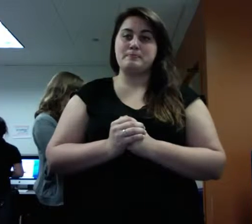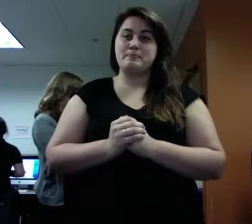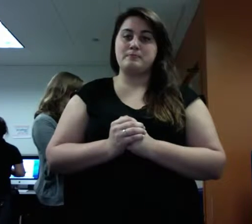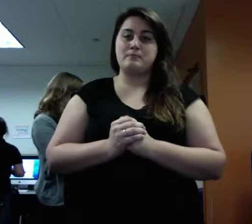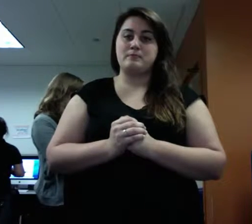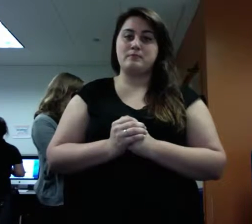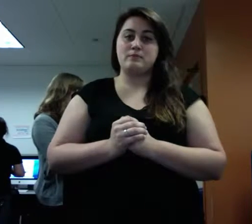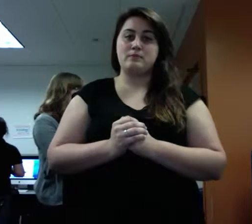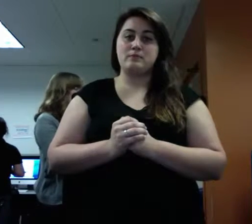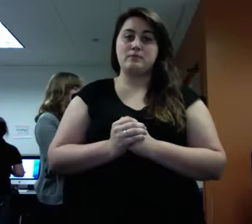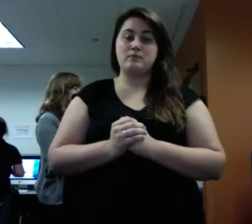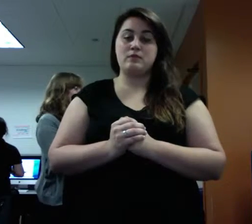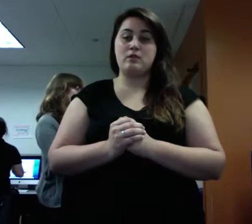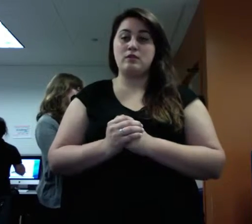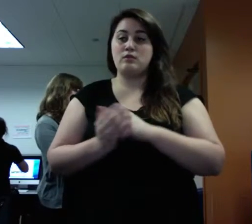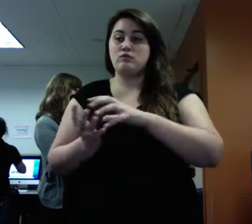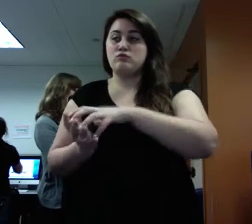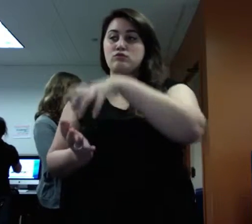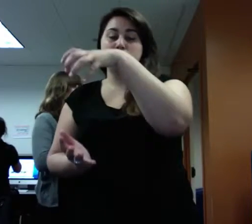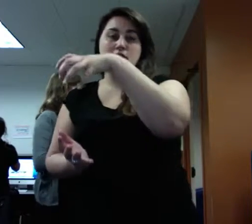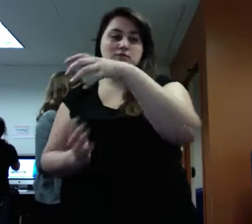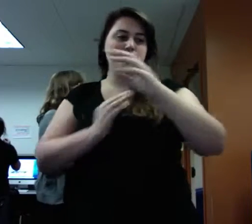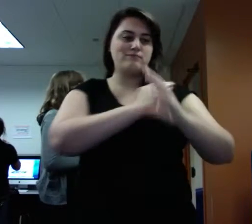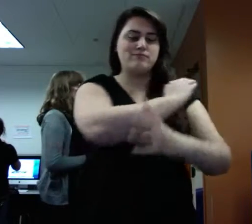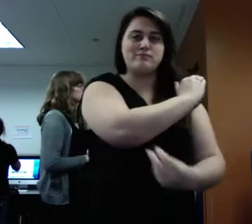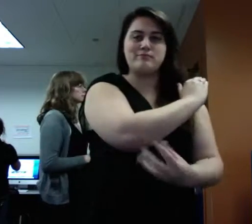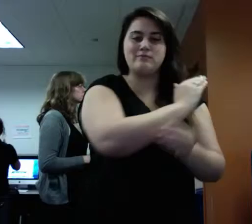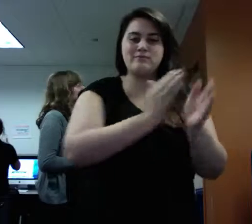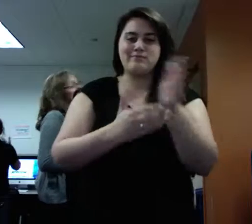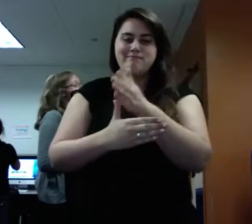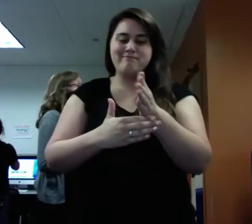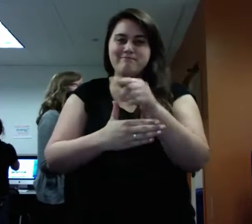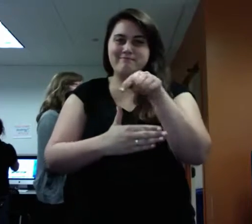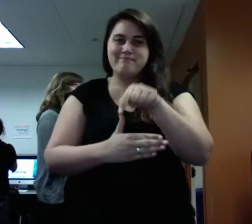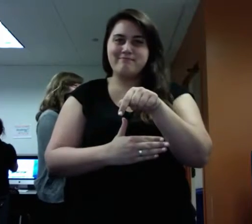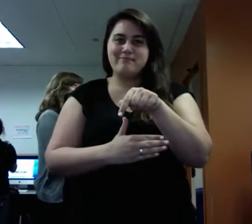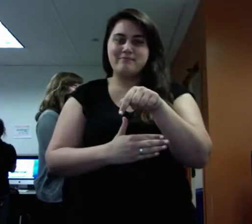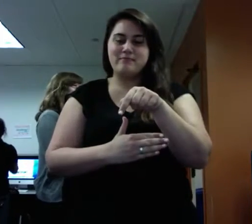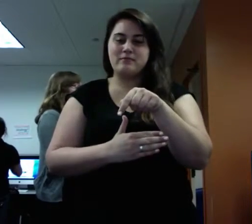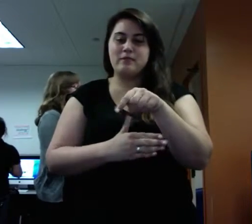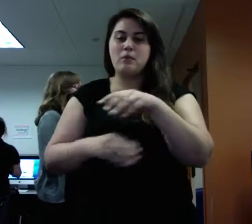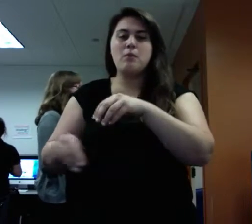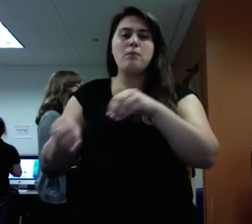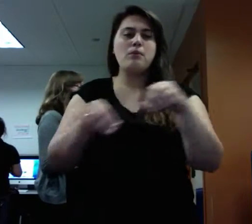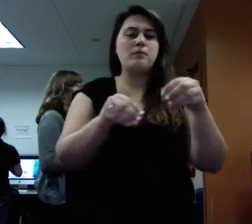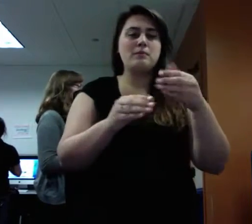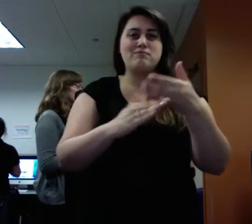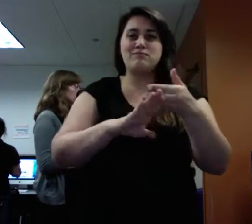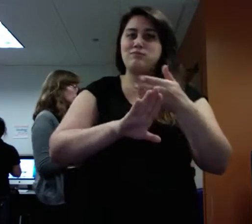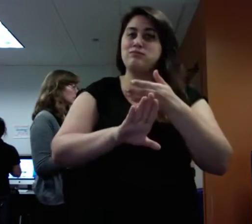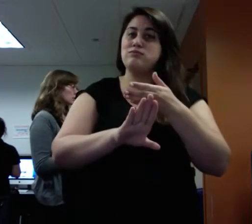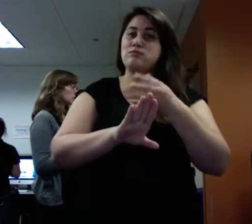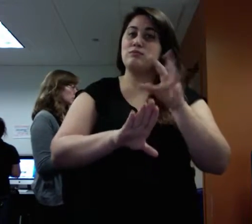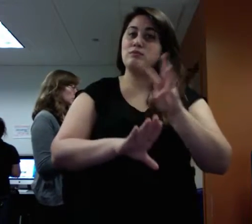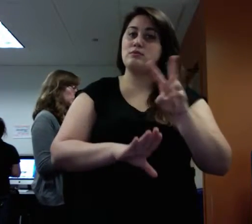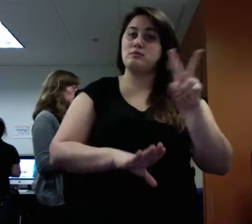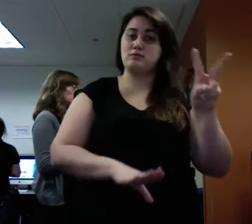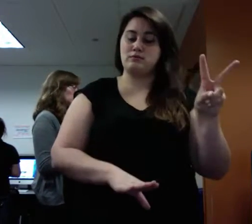middle-class population began to decentralize out of the central cities before World War II, the flood of movement didn't